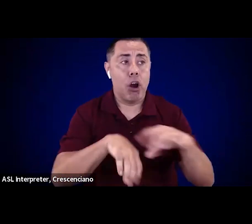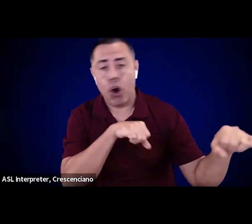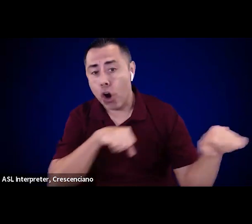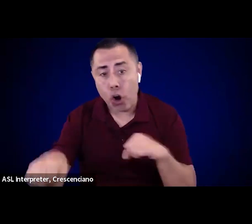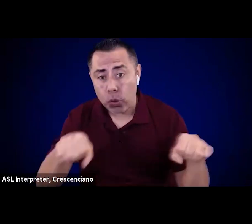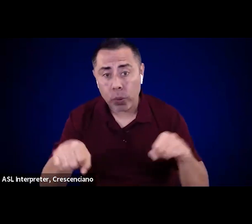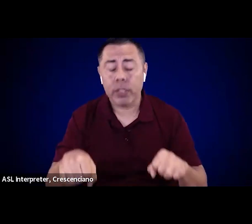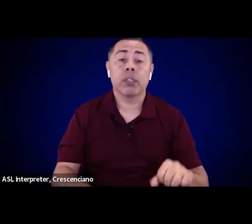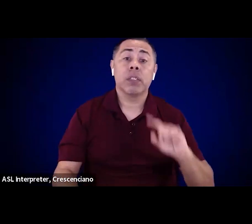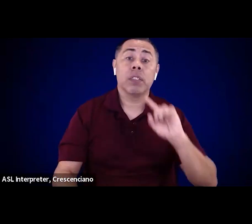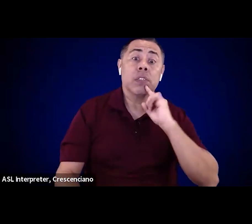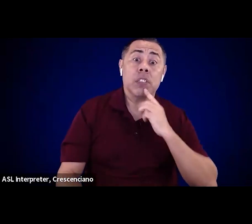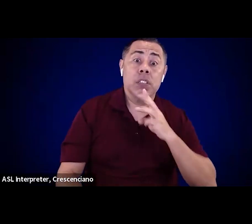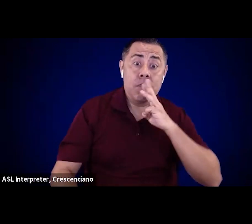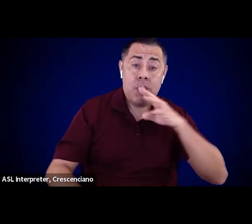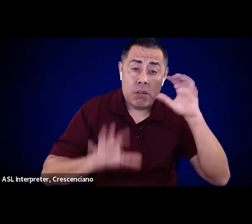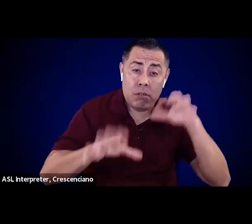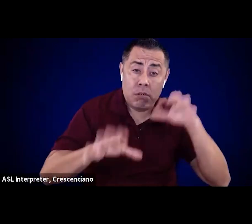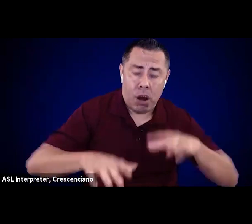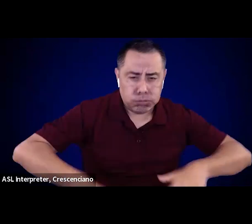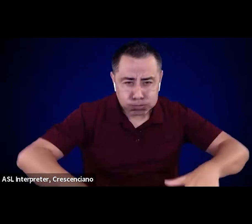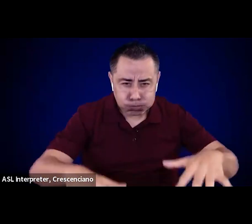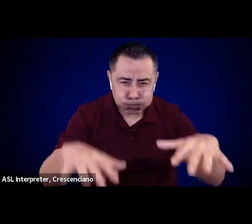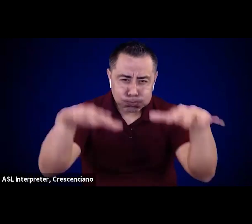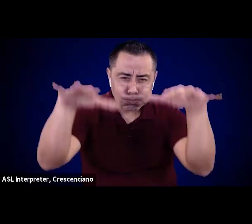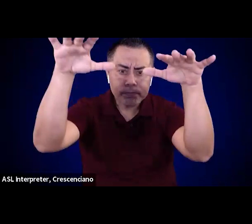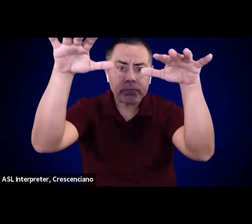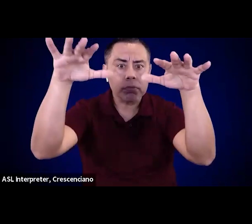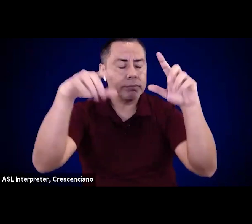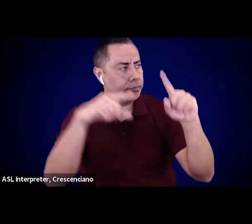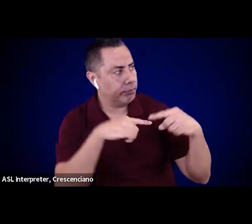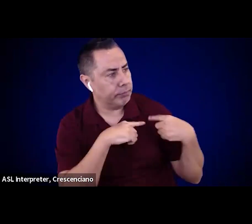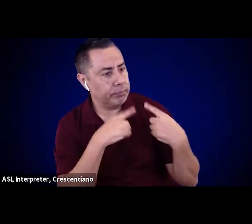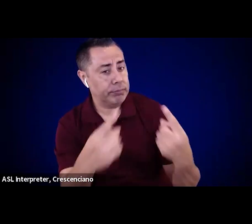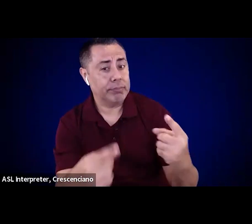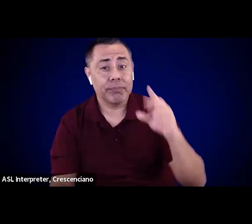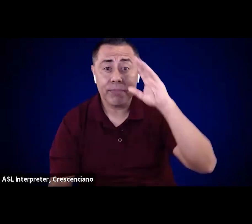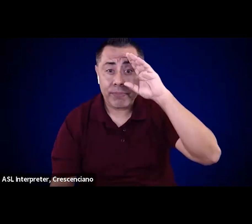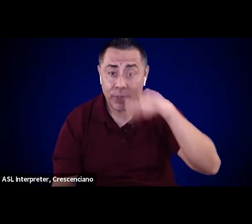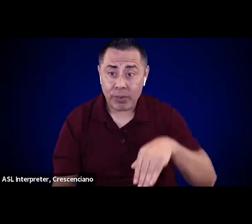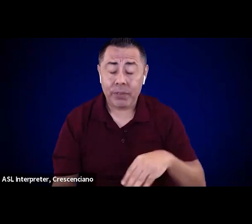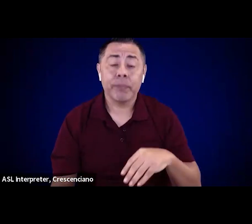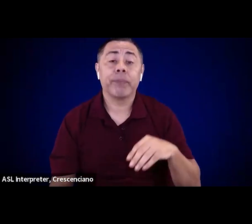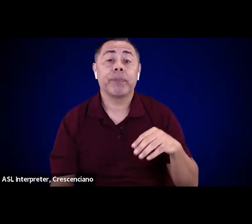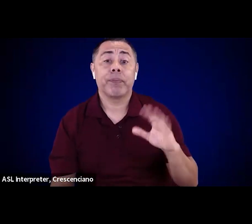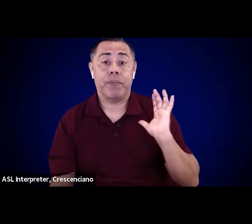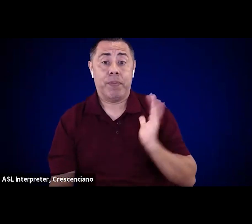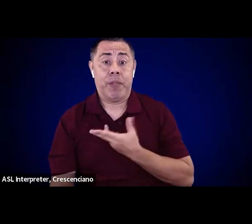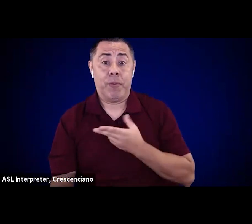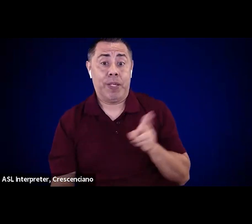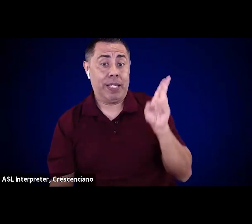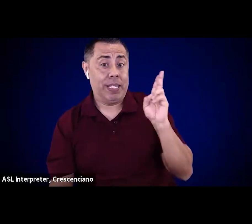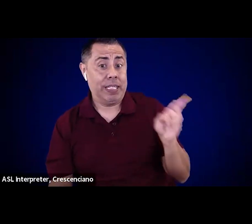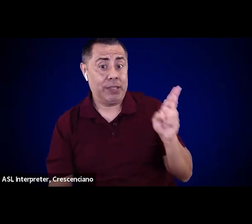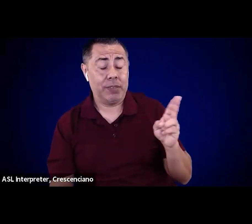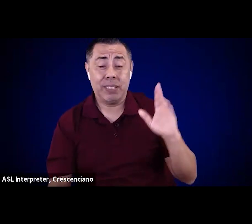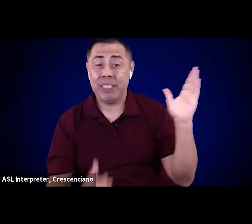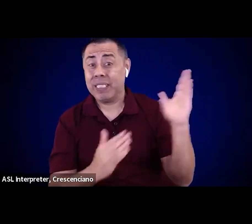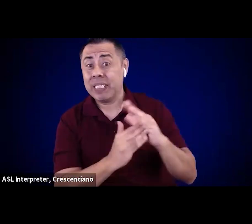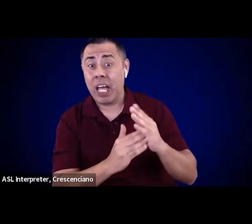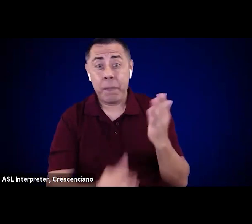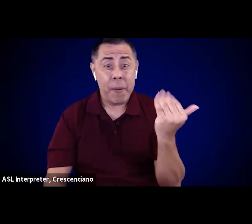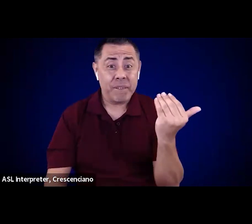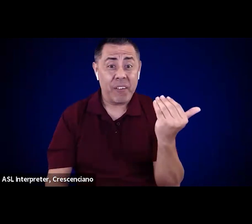COVID-19. In fact, 15 of the most destructive fires in the past history have occurred since 2015,